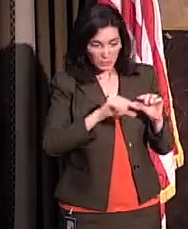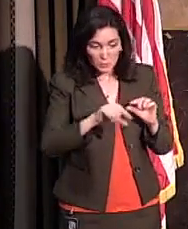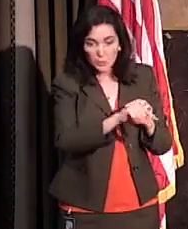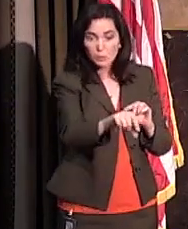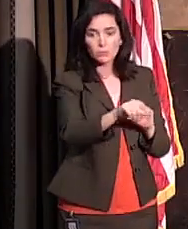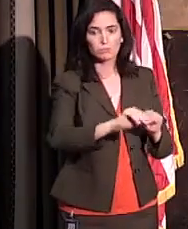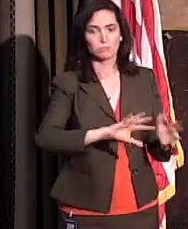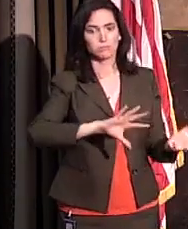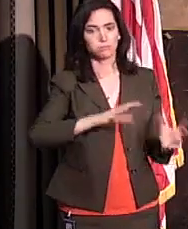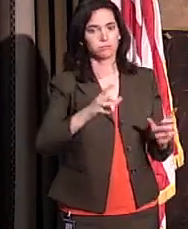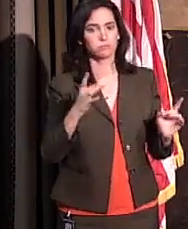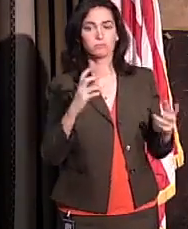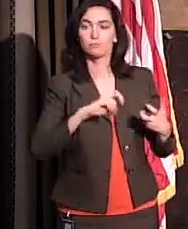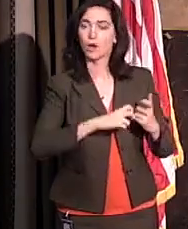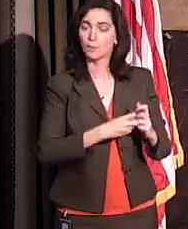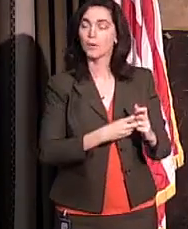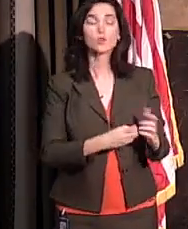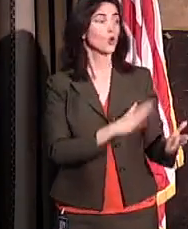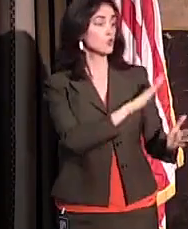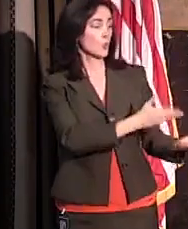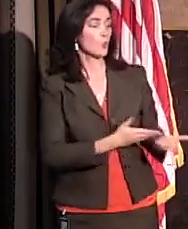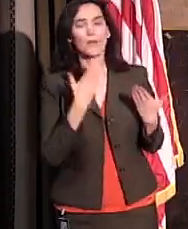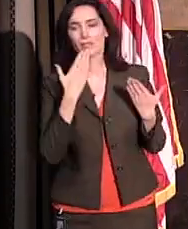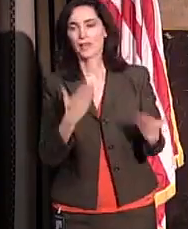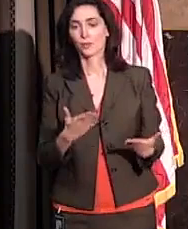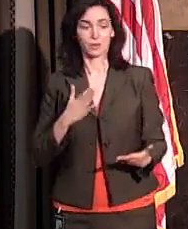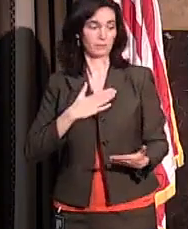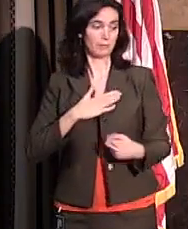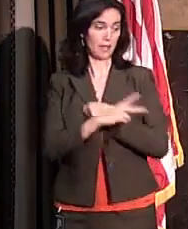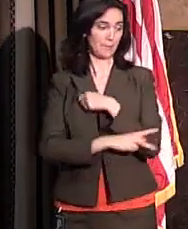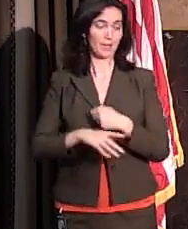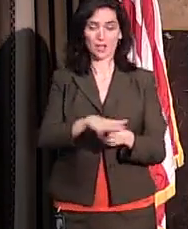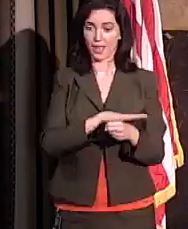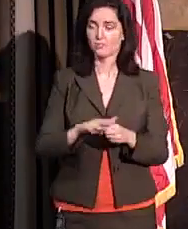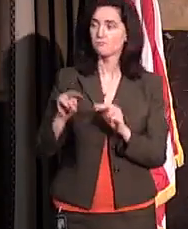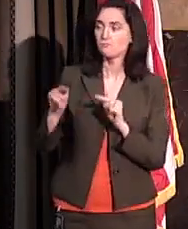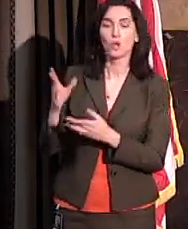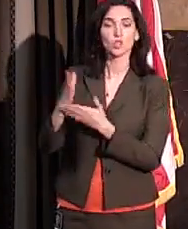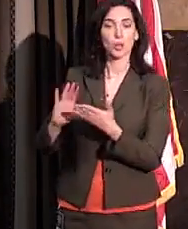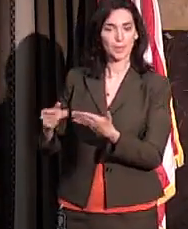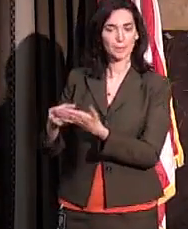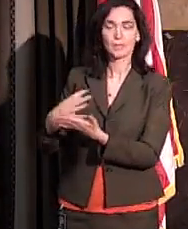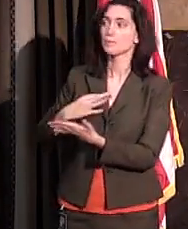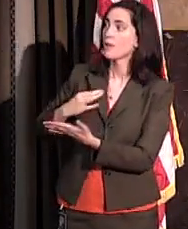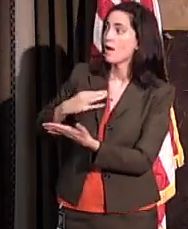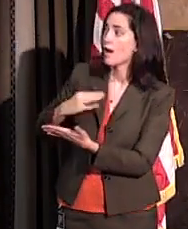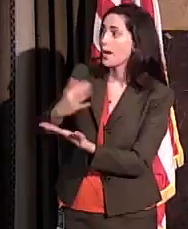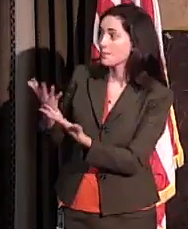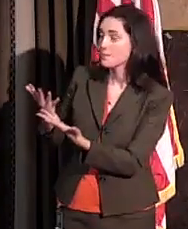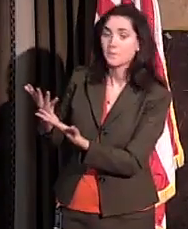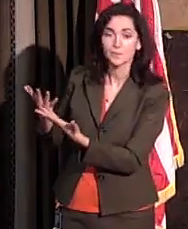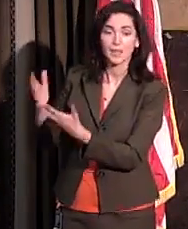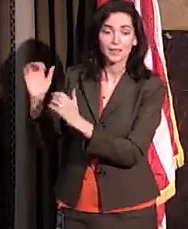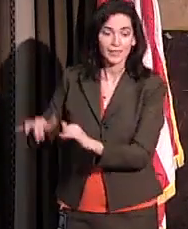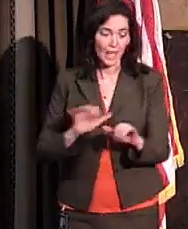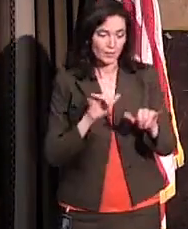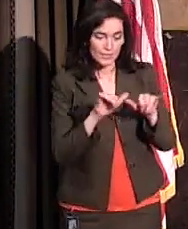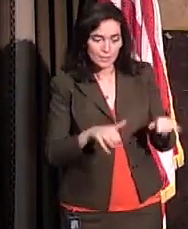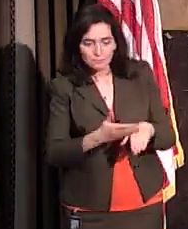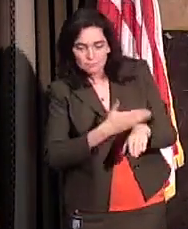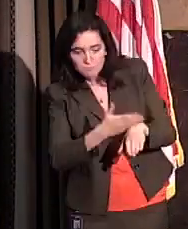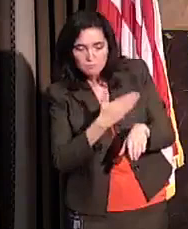for the recommendations. We as a parish look forward to trying to apply for some of those funds and restore our systems